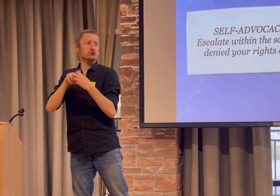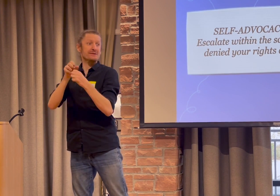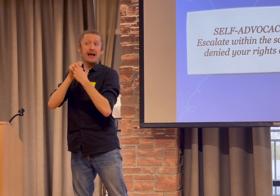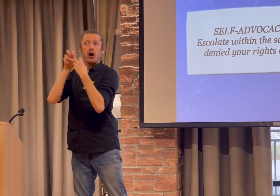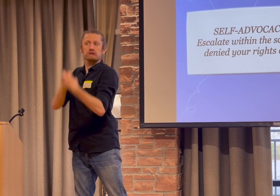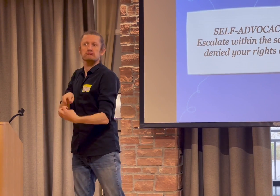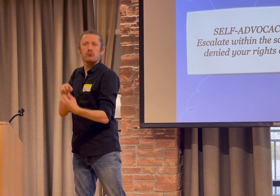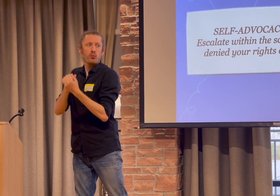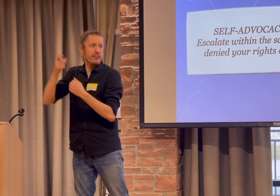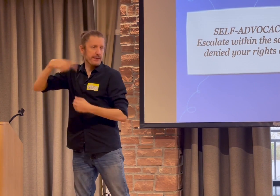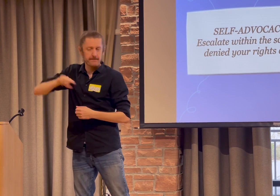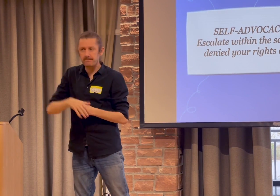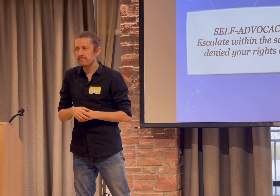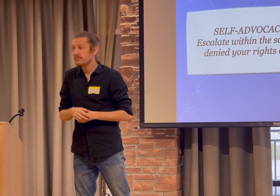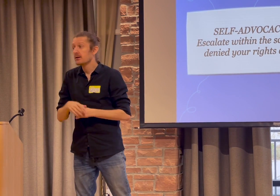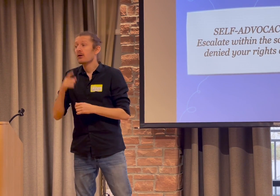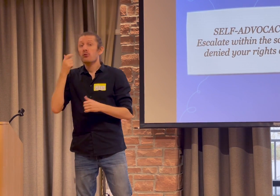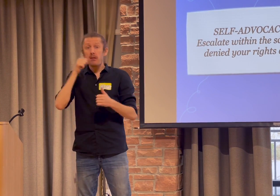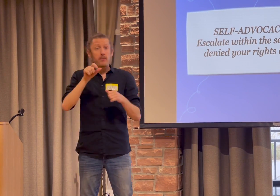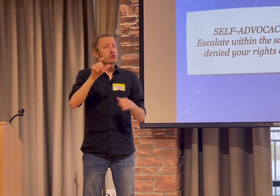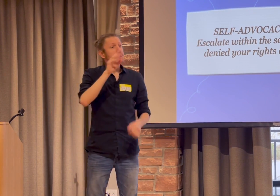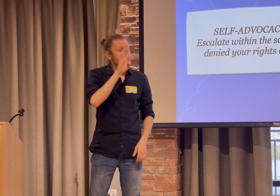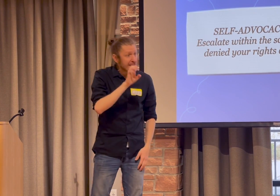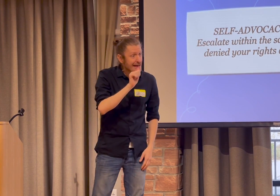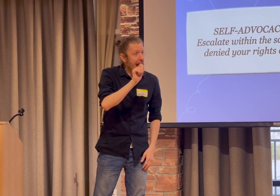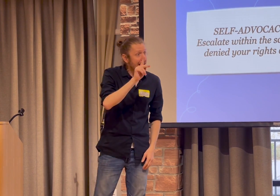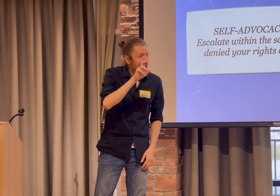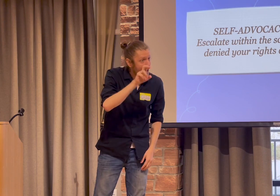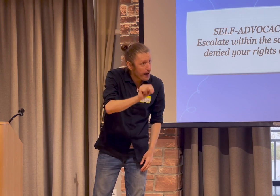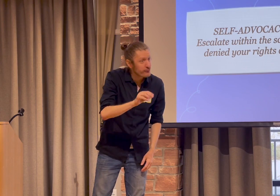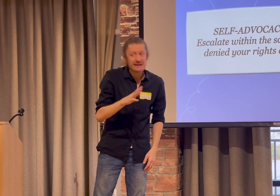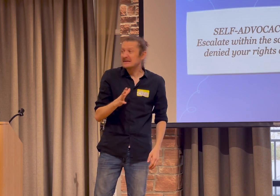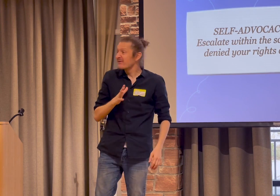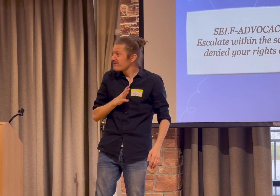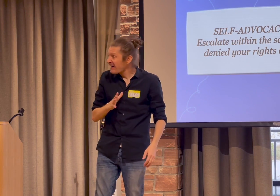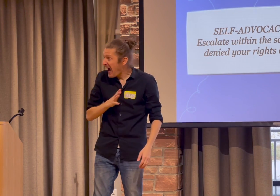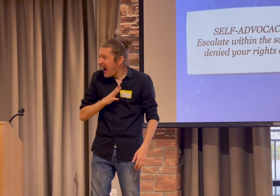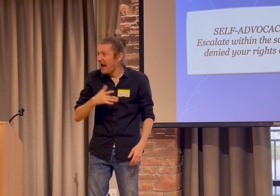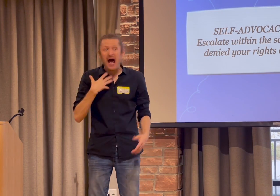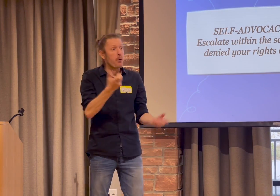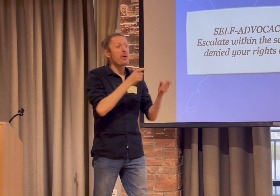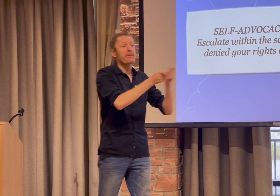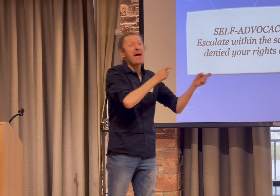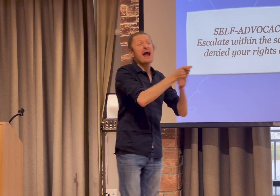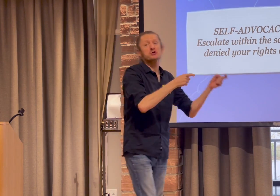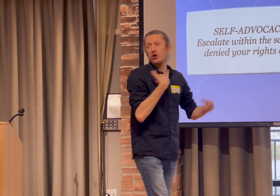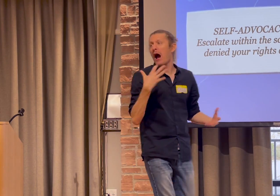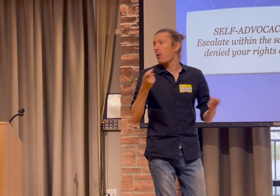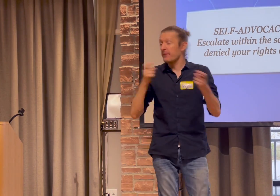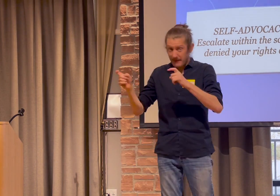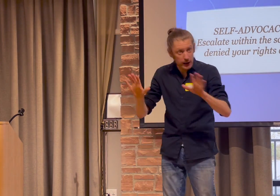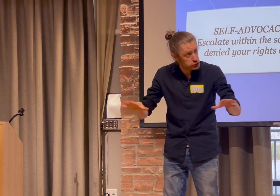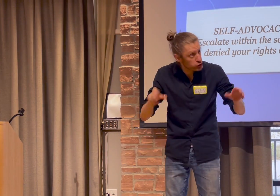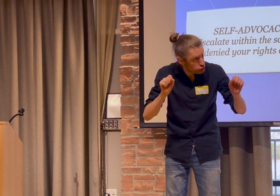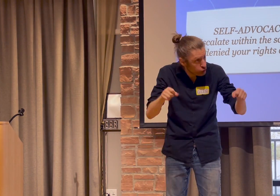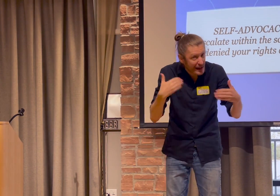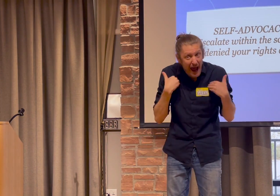chair, the dean. There are people who can help you sit down and mediate an issue. Be